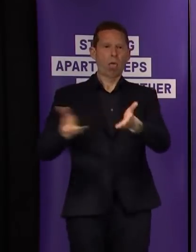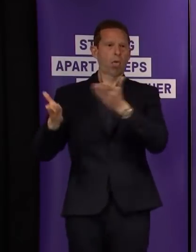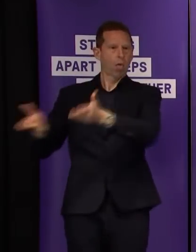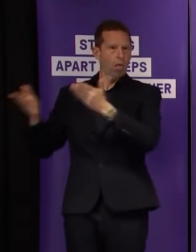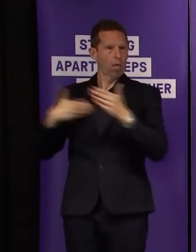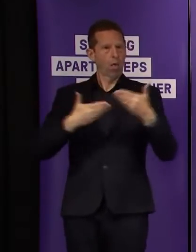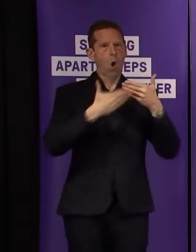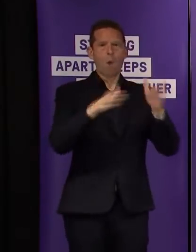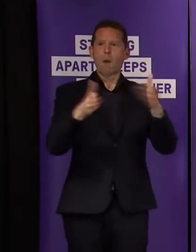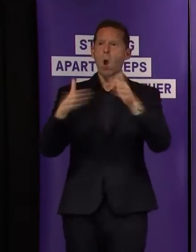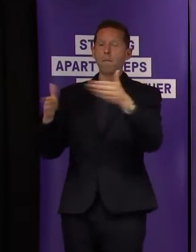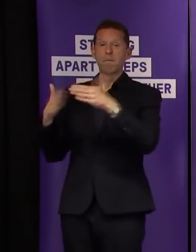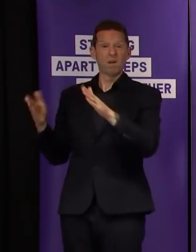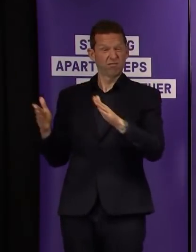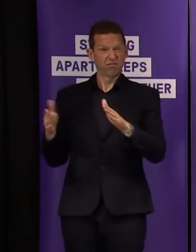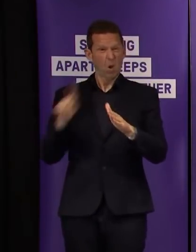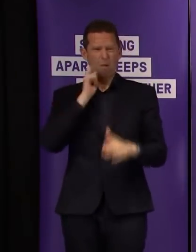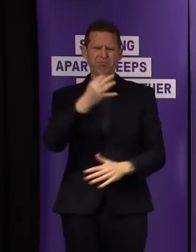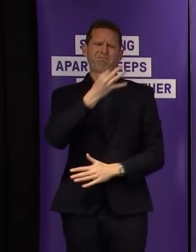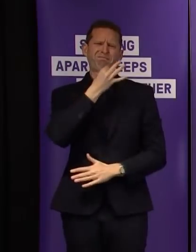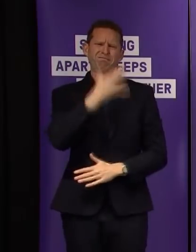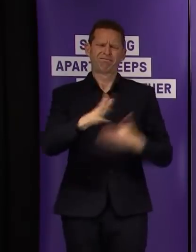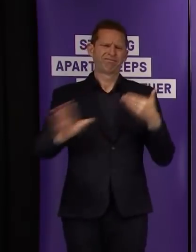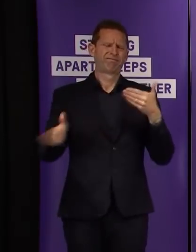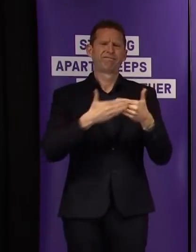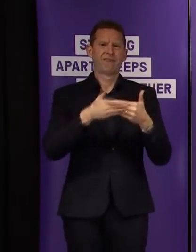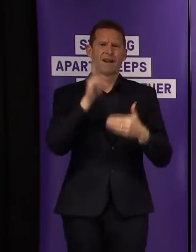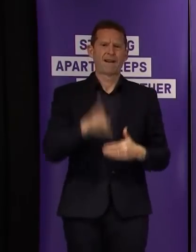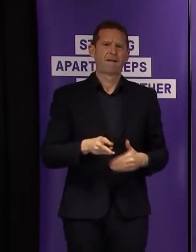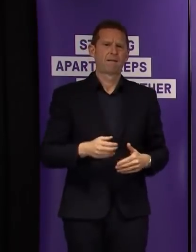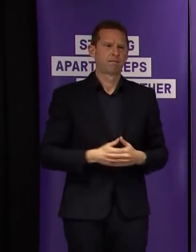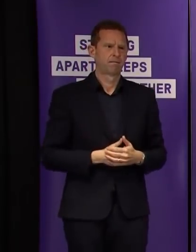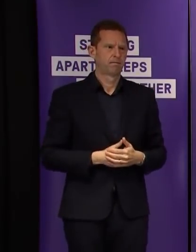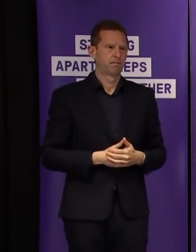up, we won't be open for long.